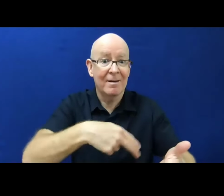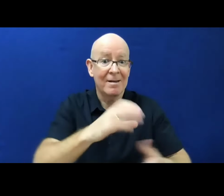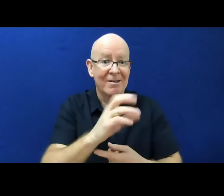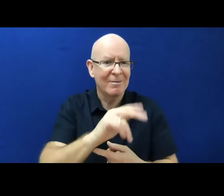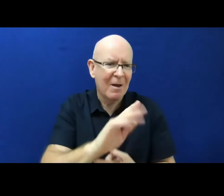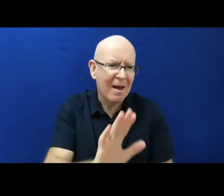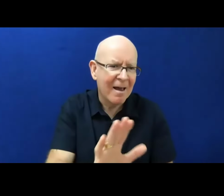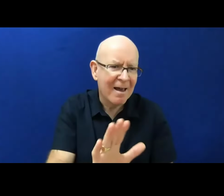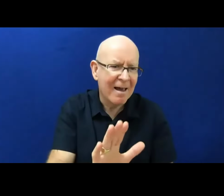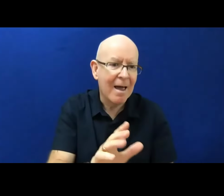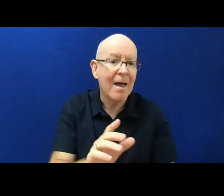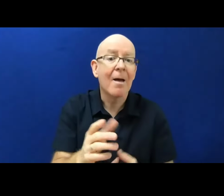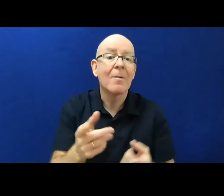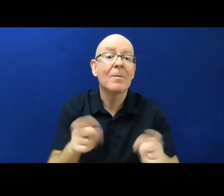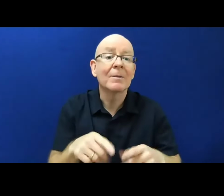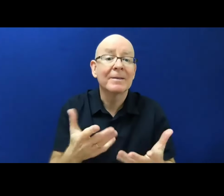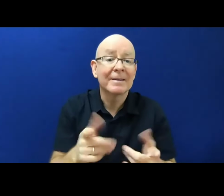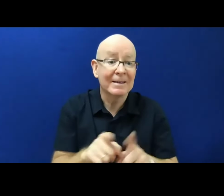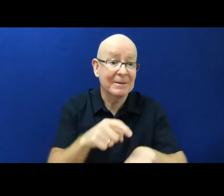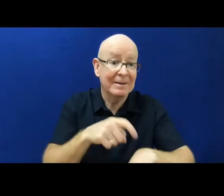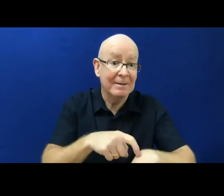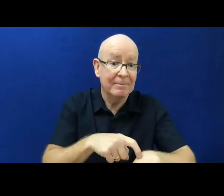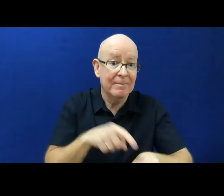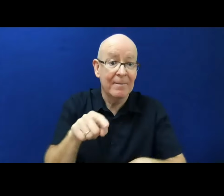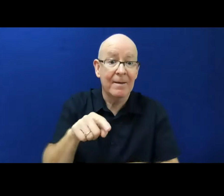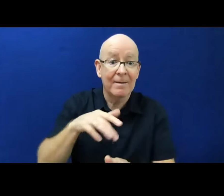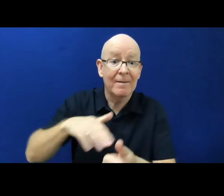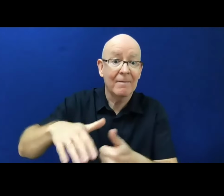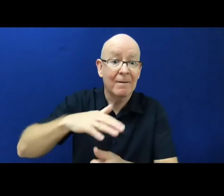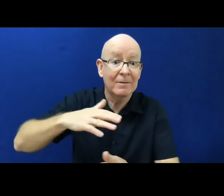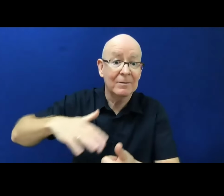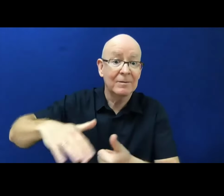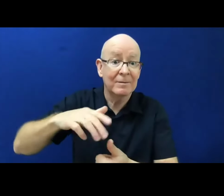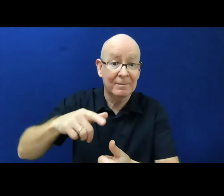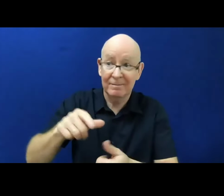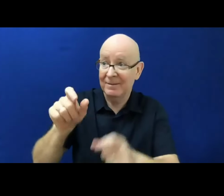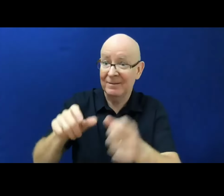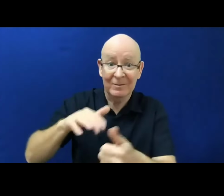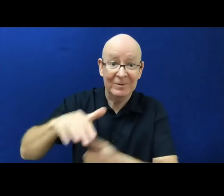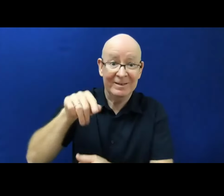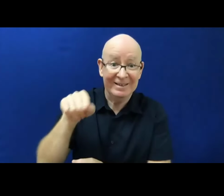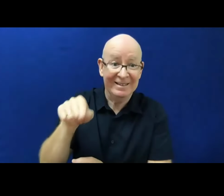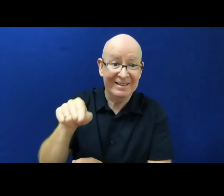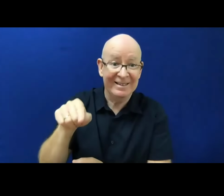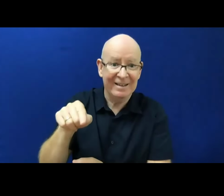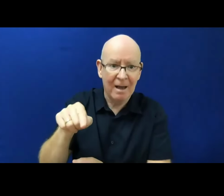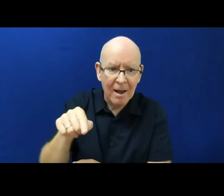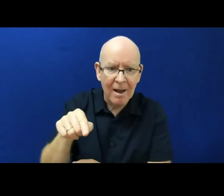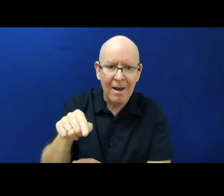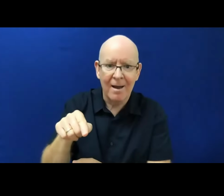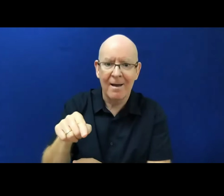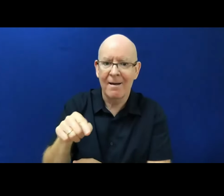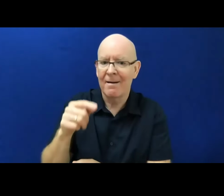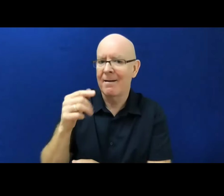of all the disability NGOs, and there were And governments like